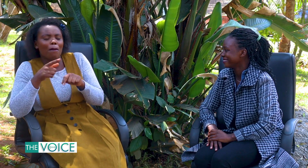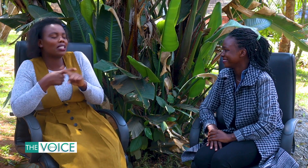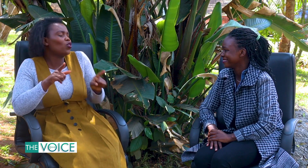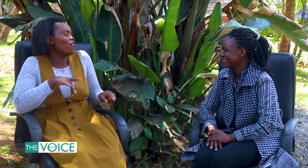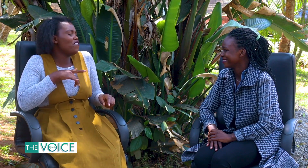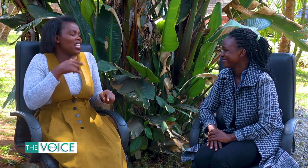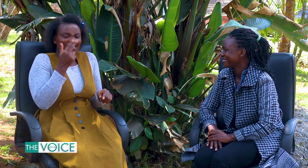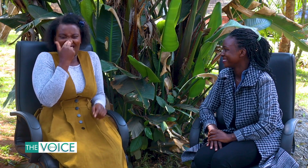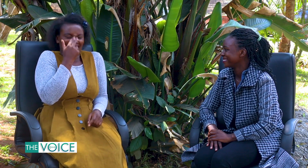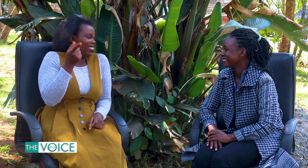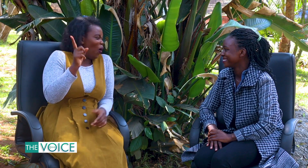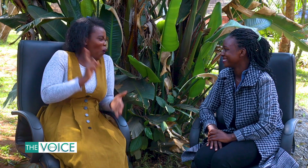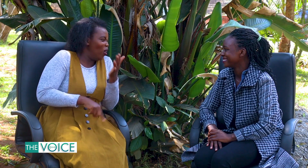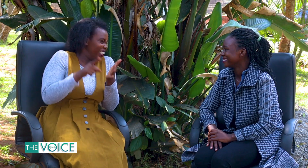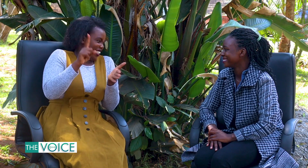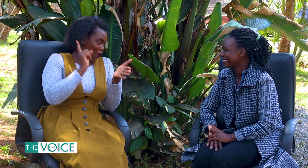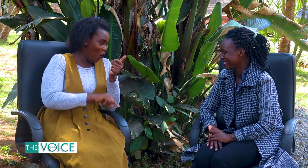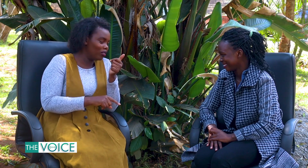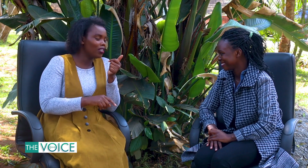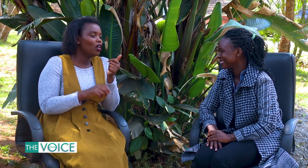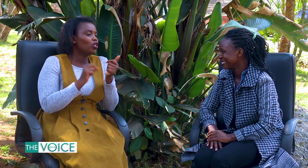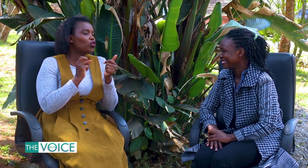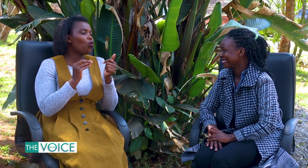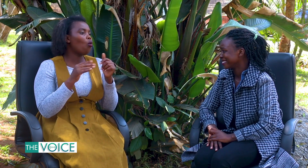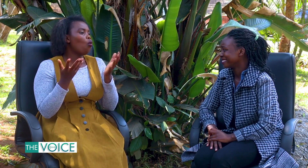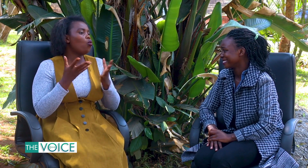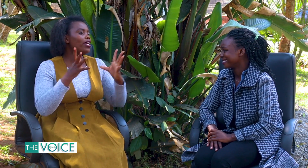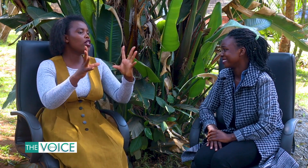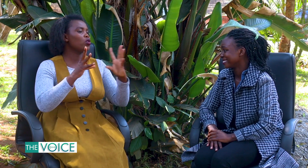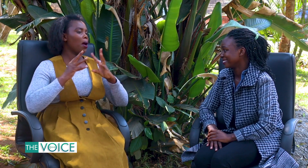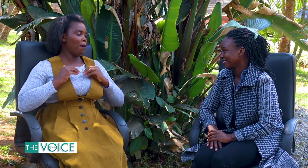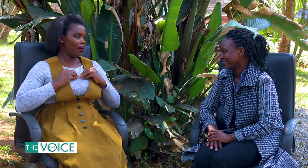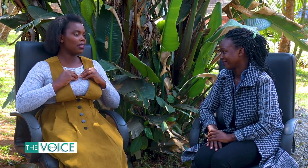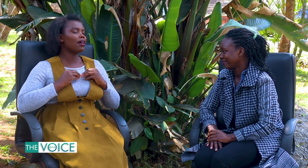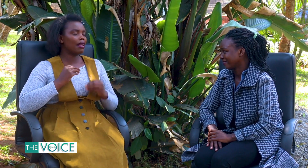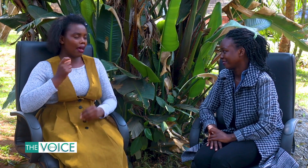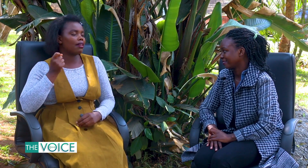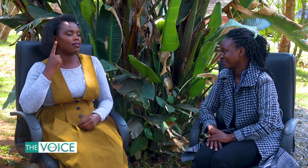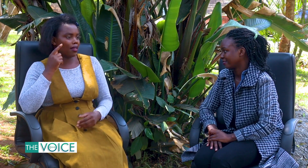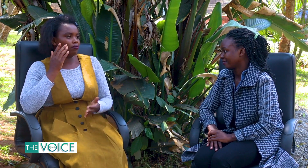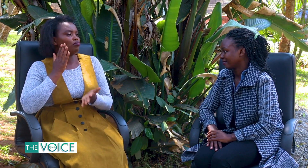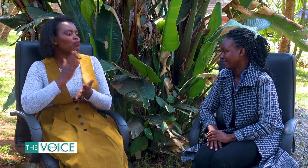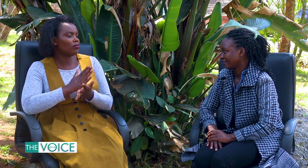and then you started feeling that it was funny. So it is part of acceptance. I do understand that.